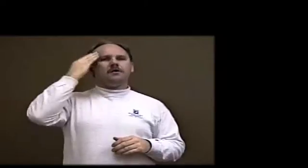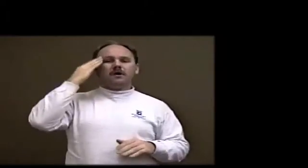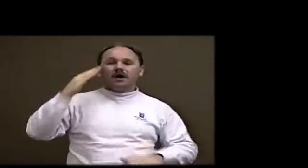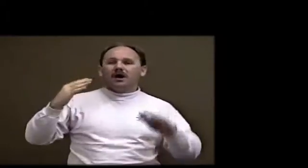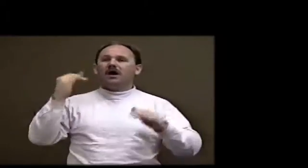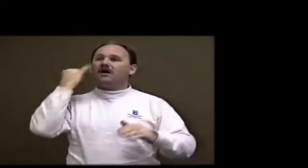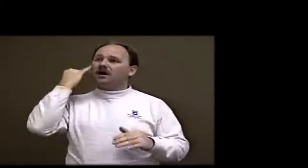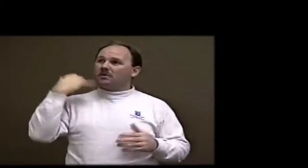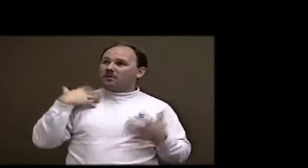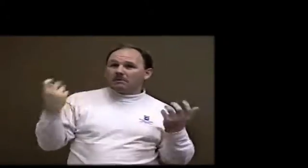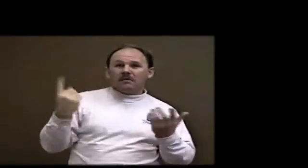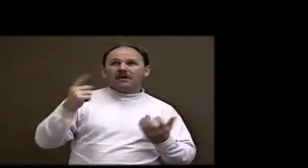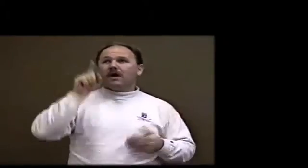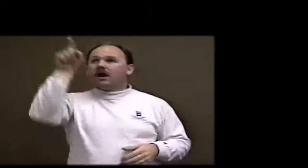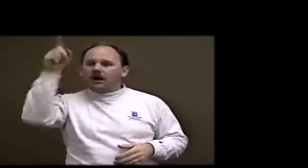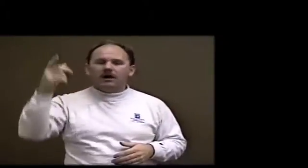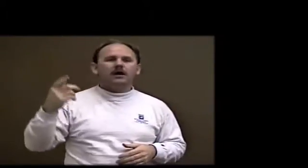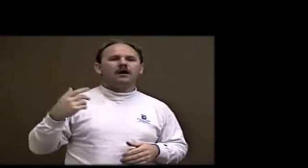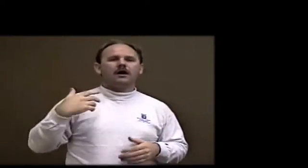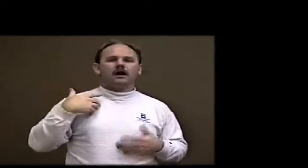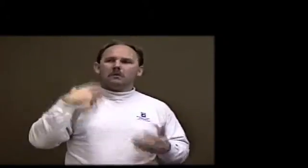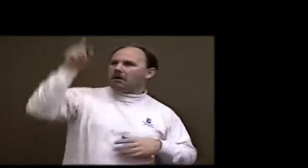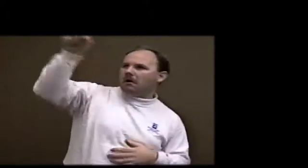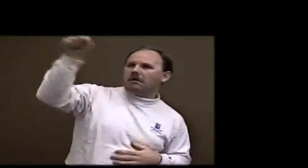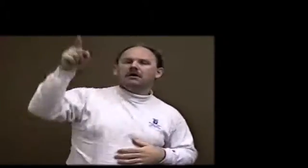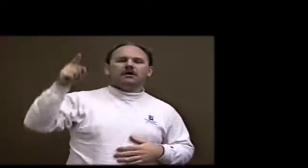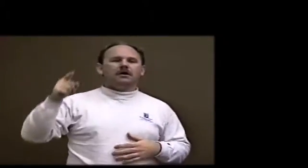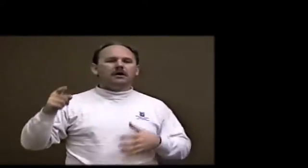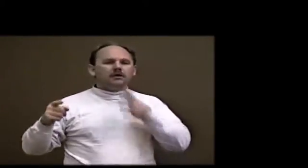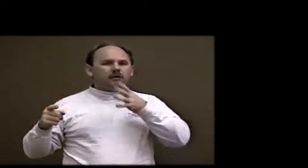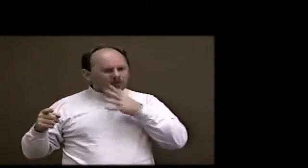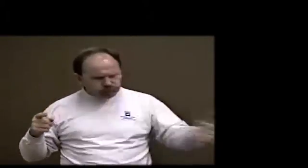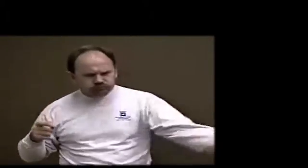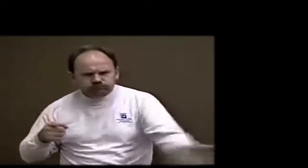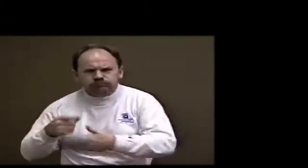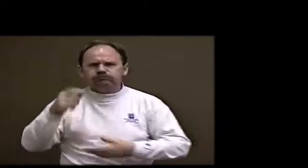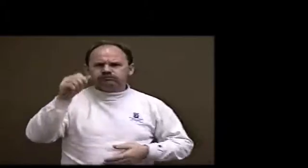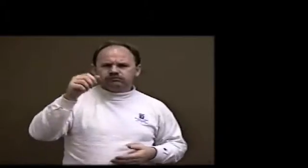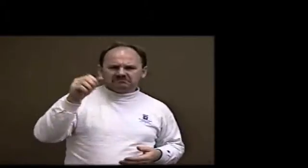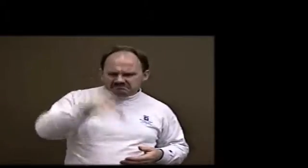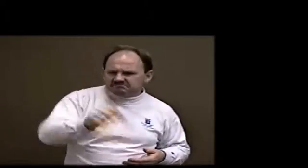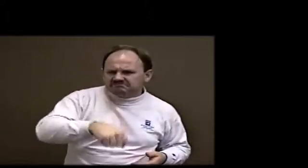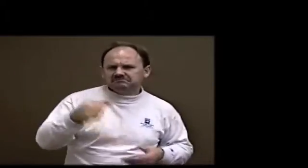I know that when I was growing up, if I wanted something, all I had to do was point to it. My mom would give it to